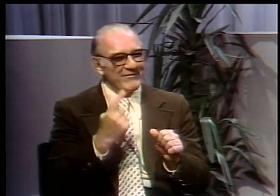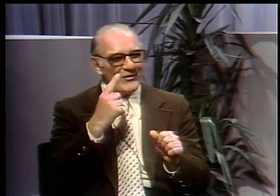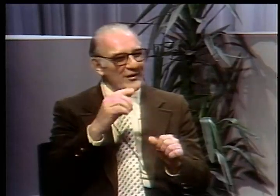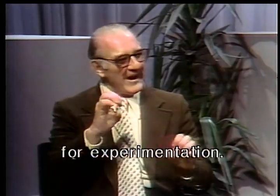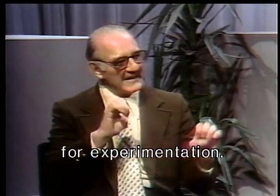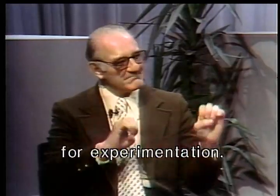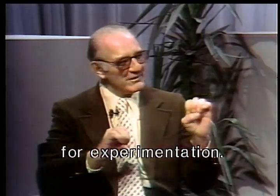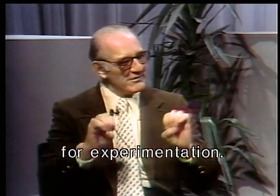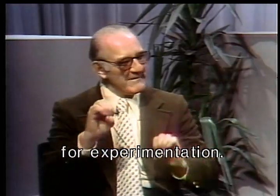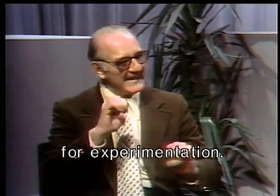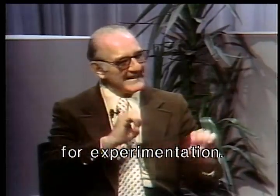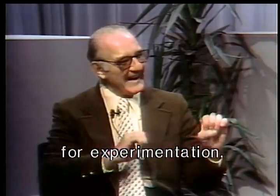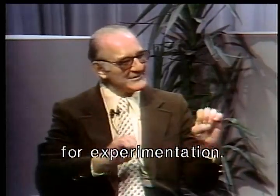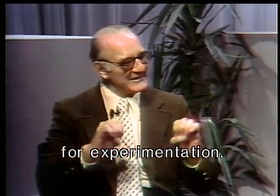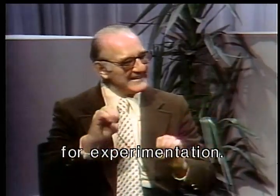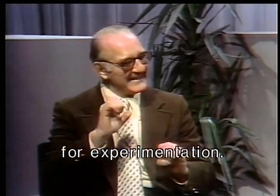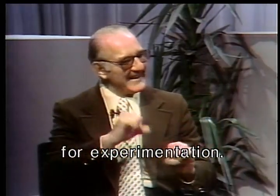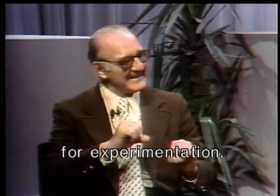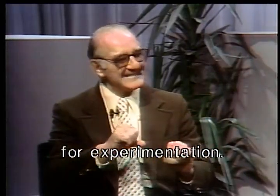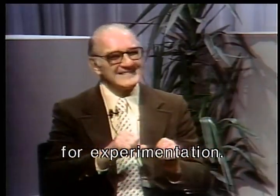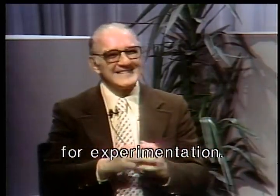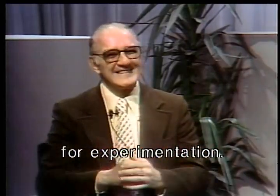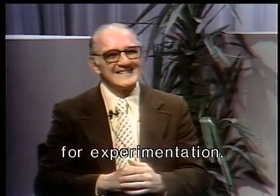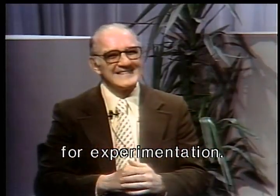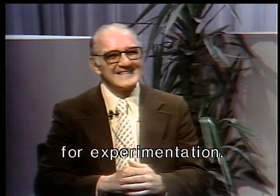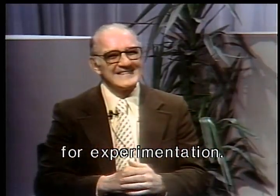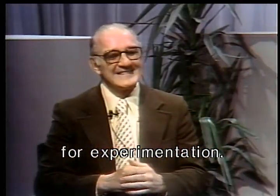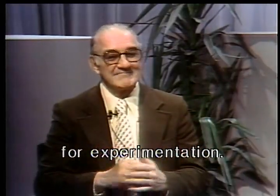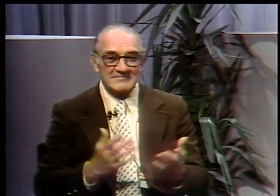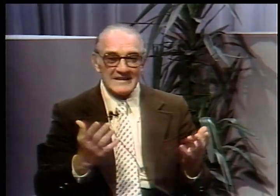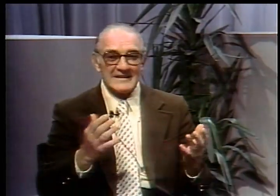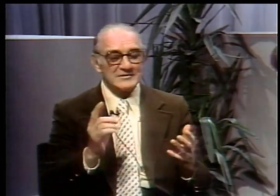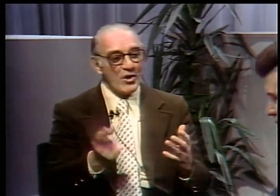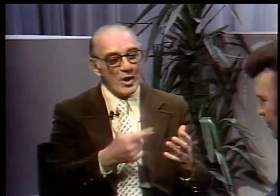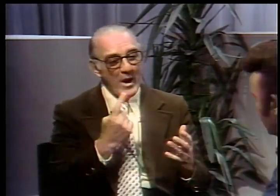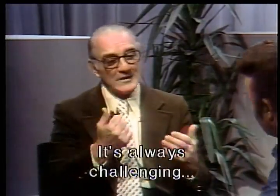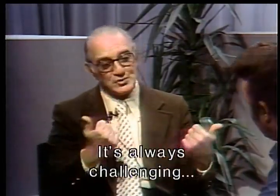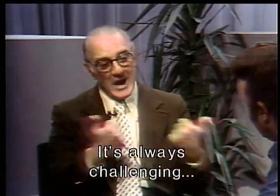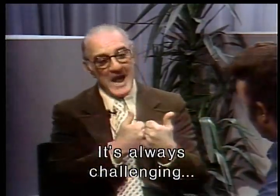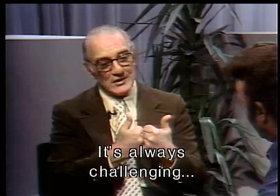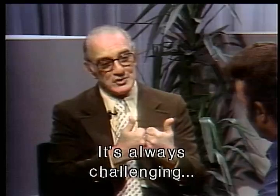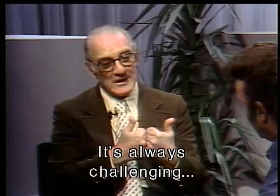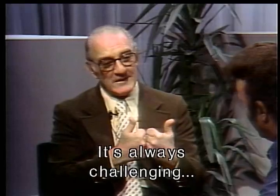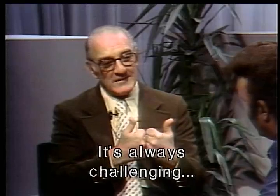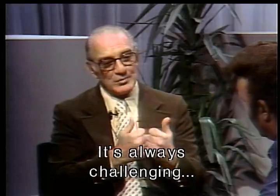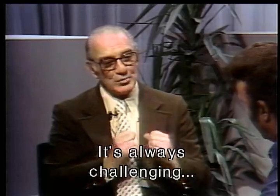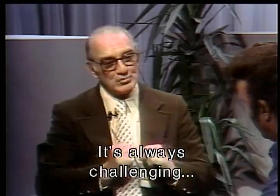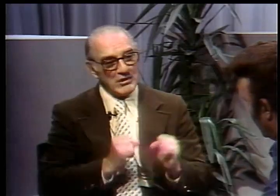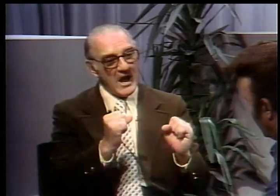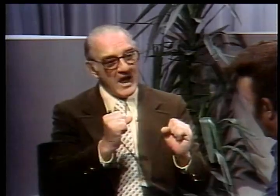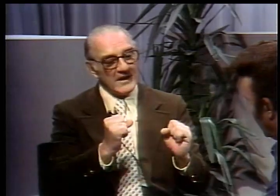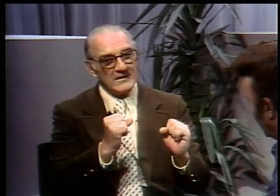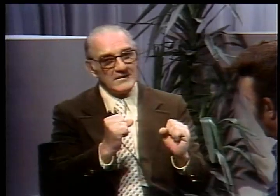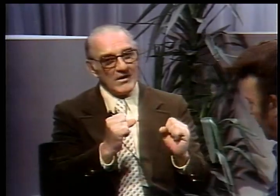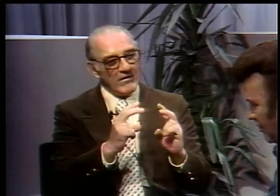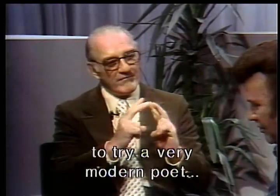for experimentation. Yes, man, it's always challenging to try a